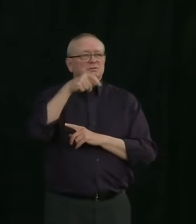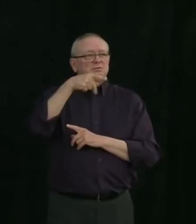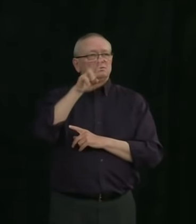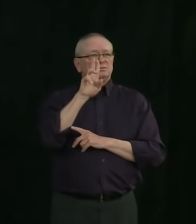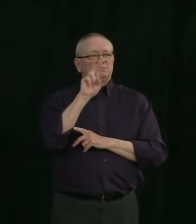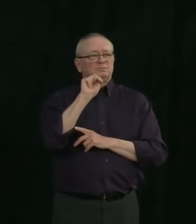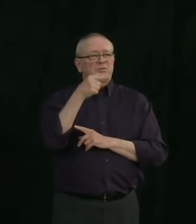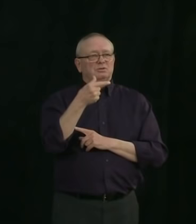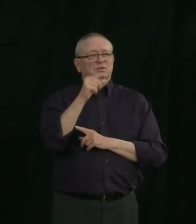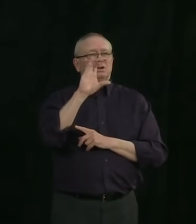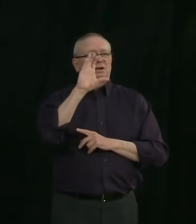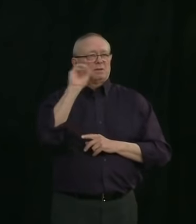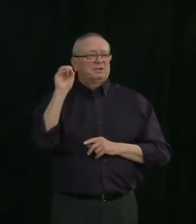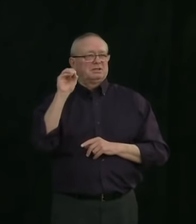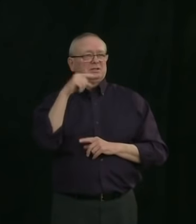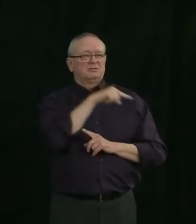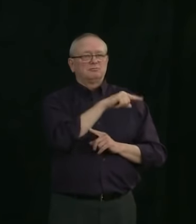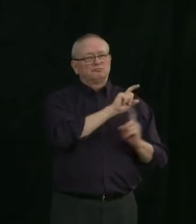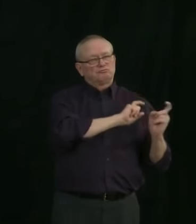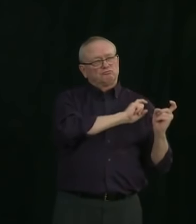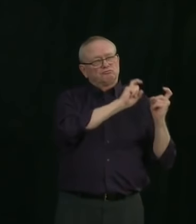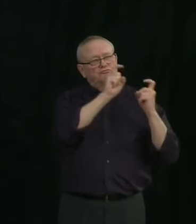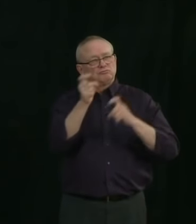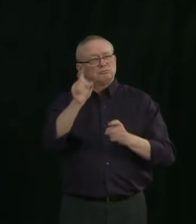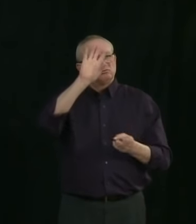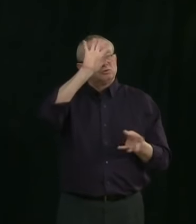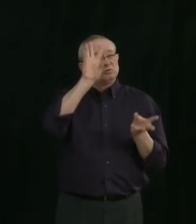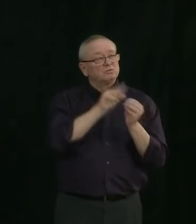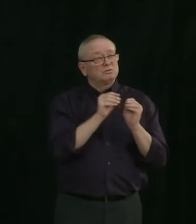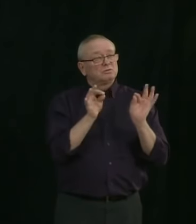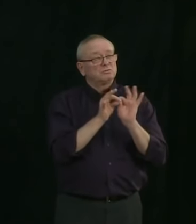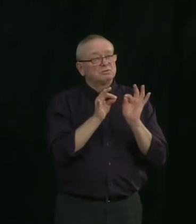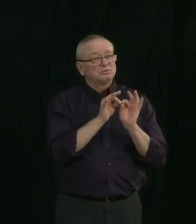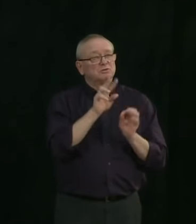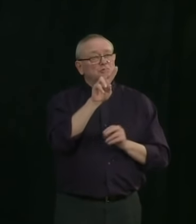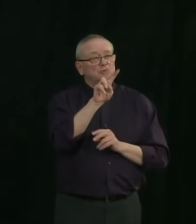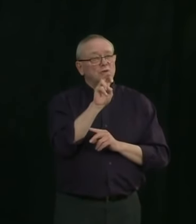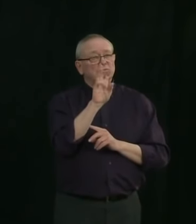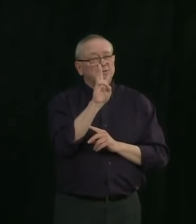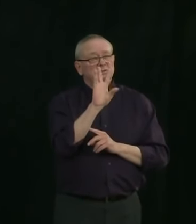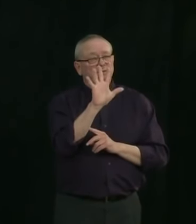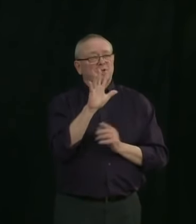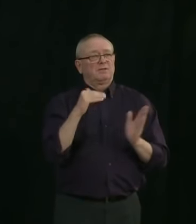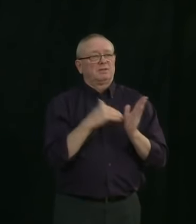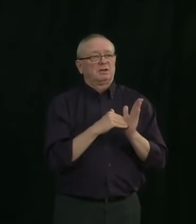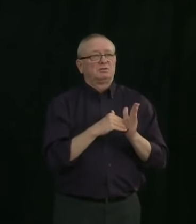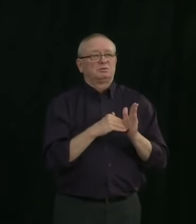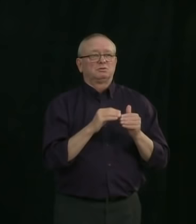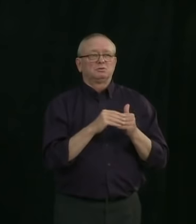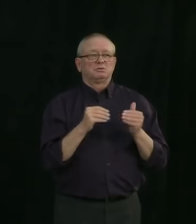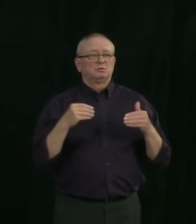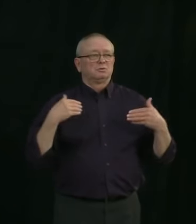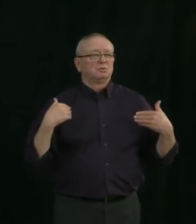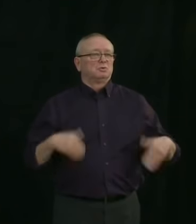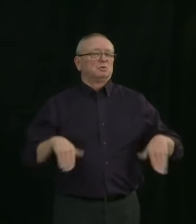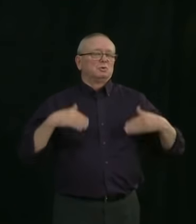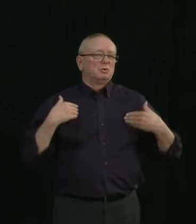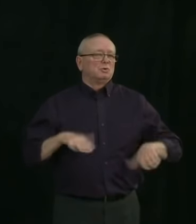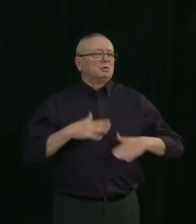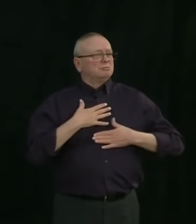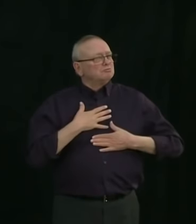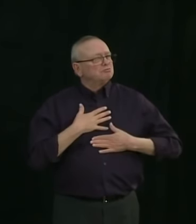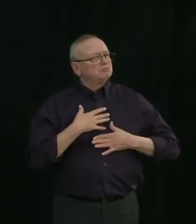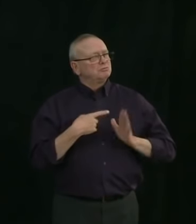$265,000 donation. A donation like this is truly gracious and reflects the spirit and community support which makes